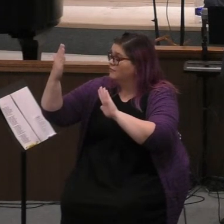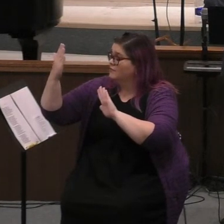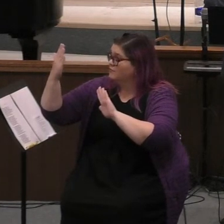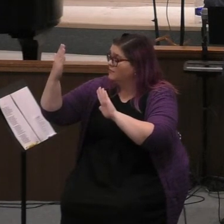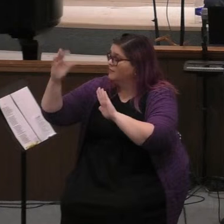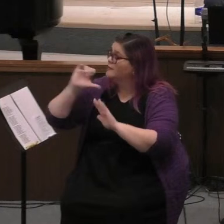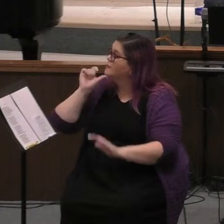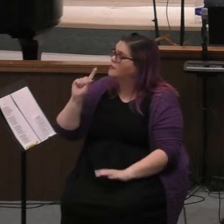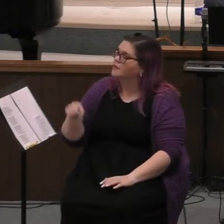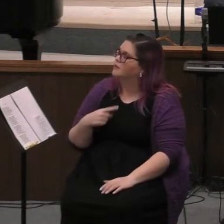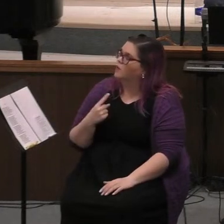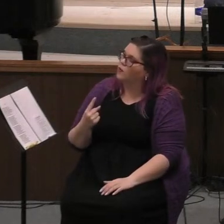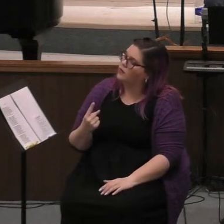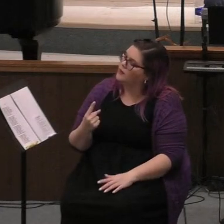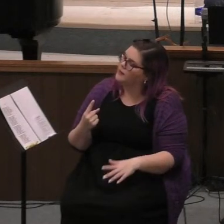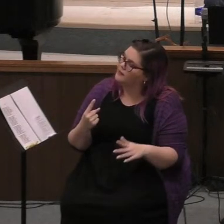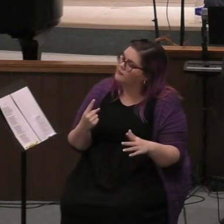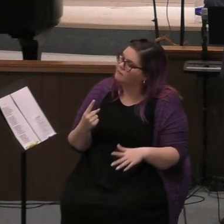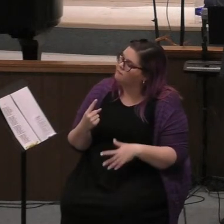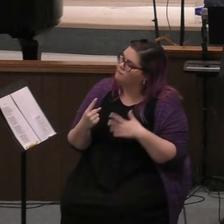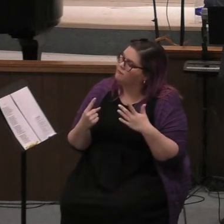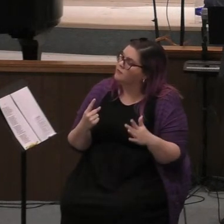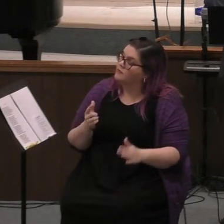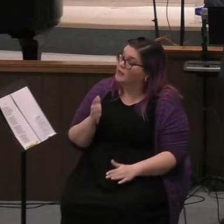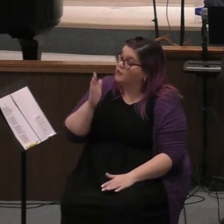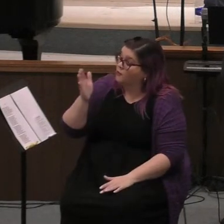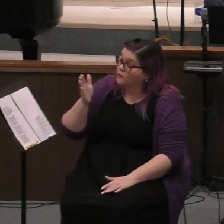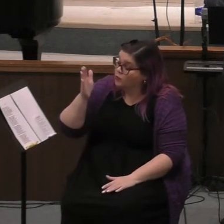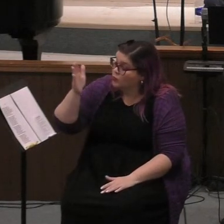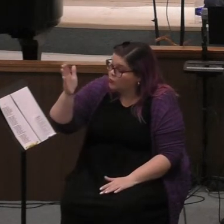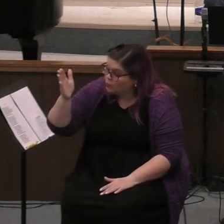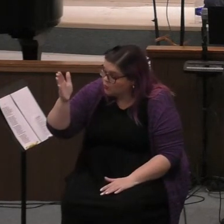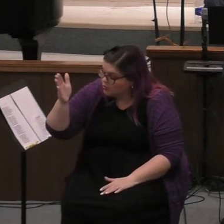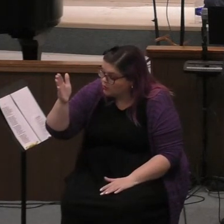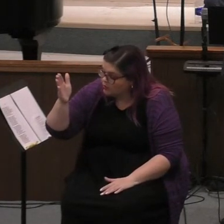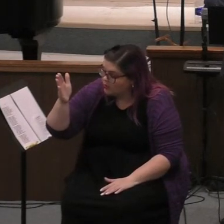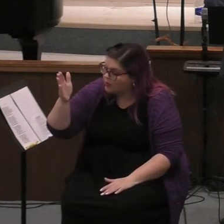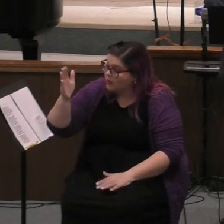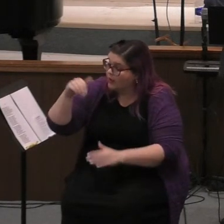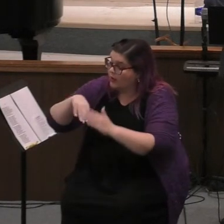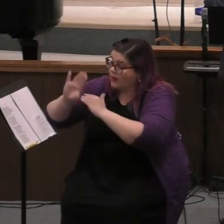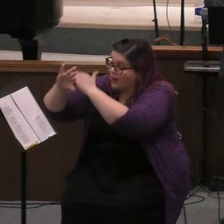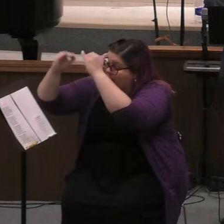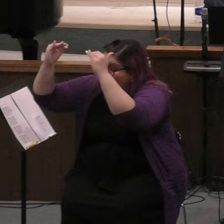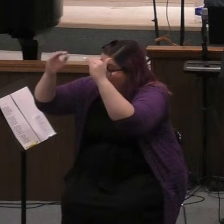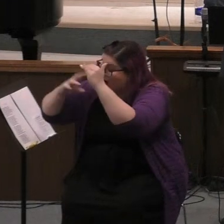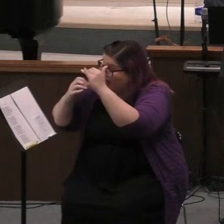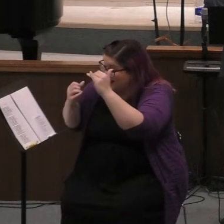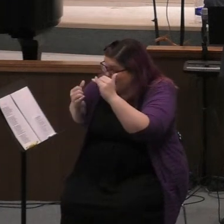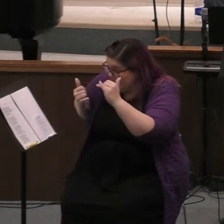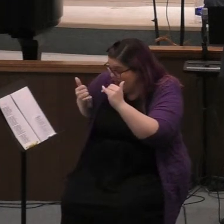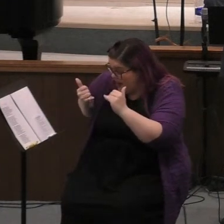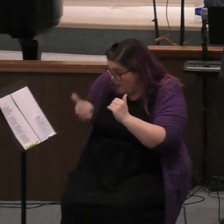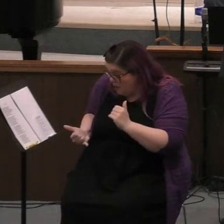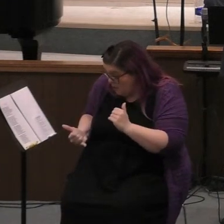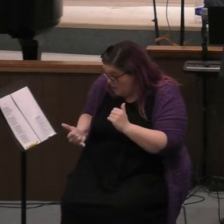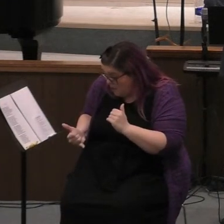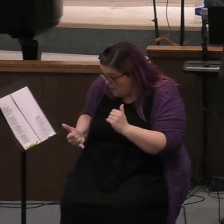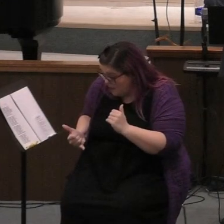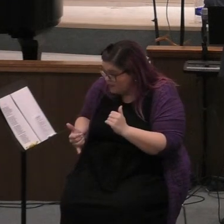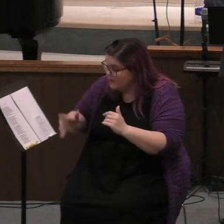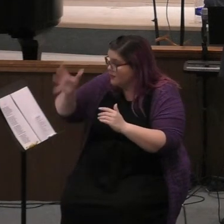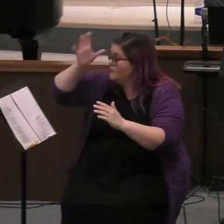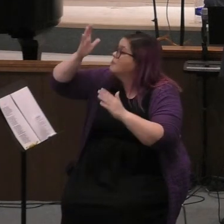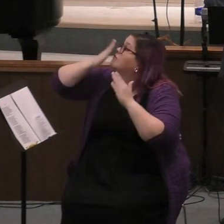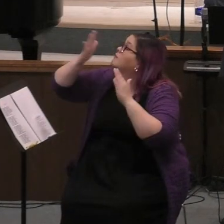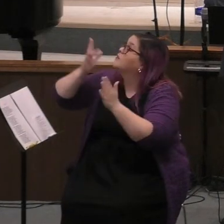not only in the future when we're glorified, but even now. Father, thank you for the truth that